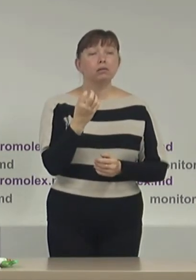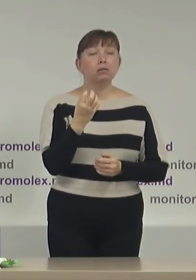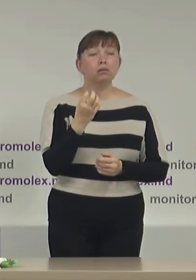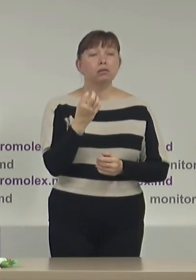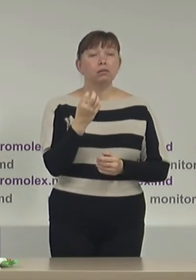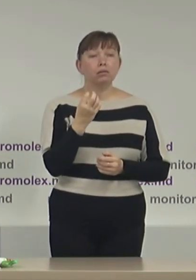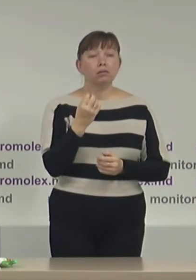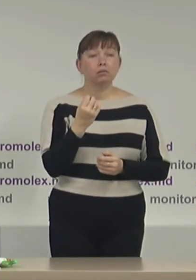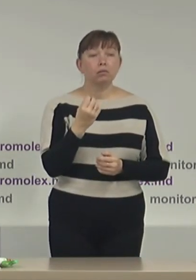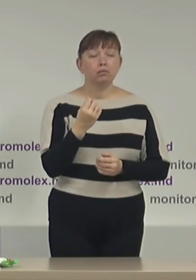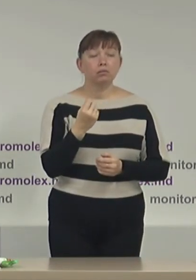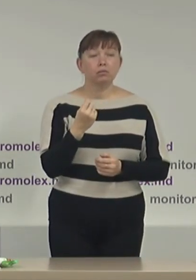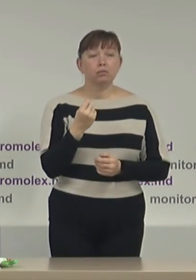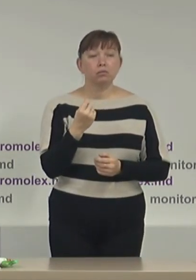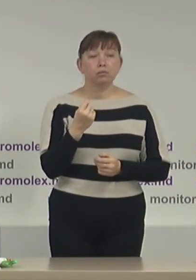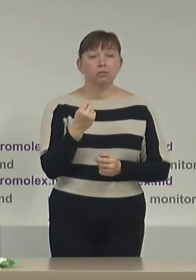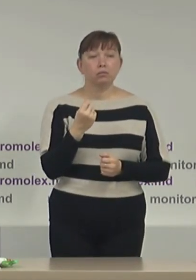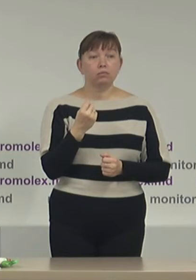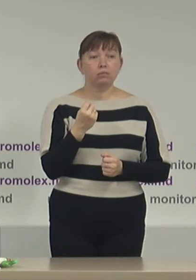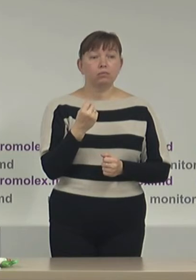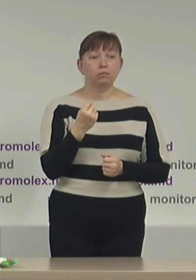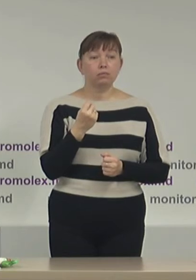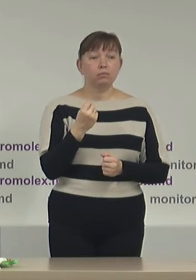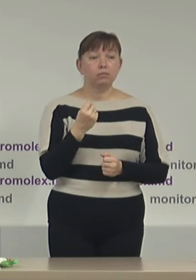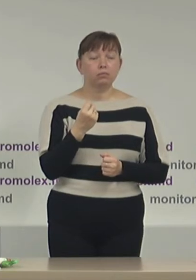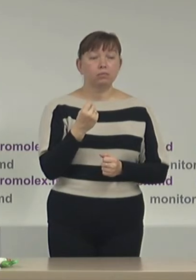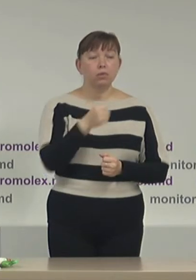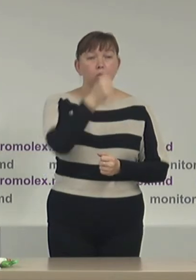were printed back in